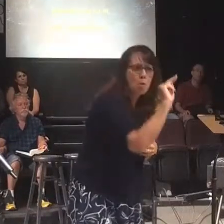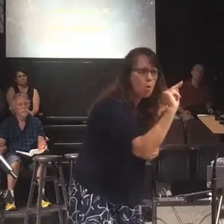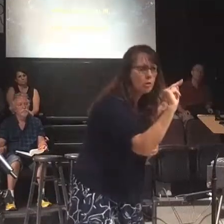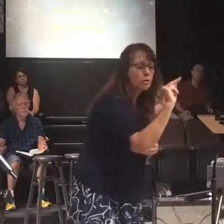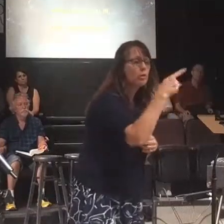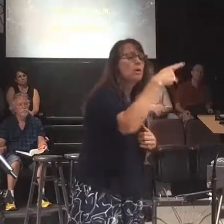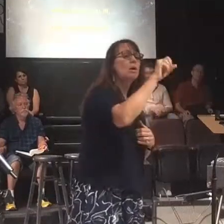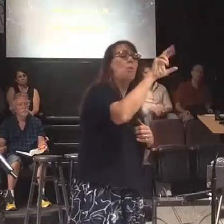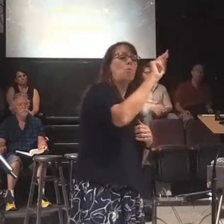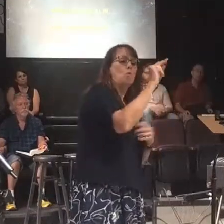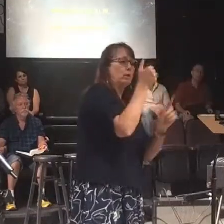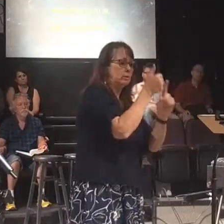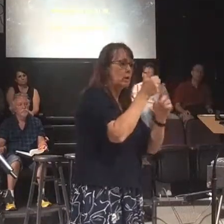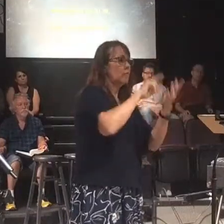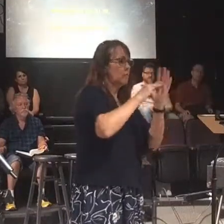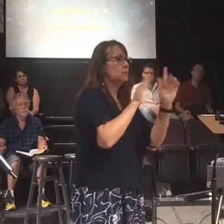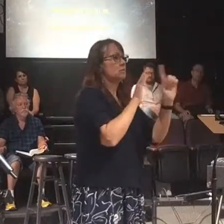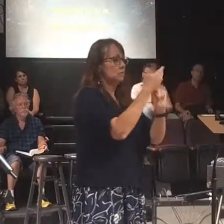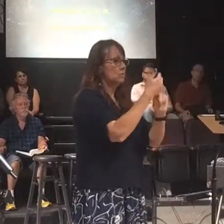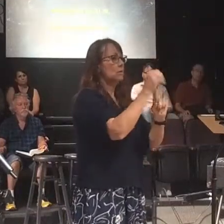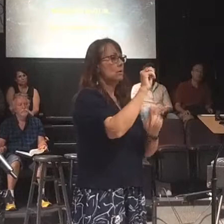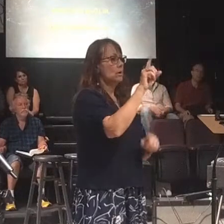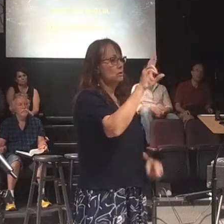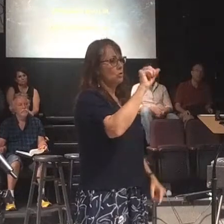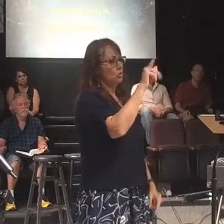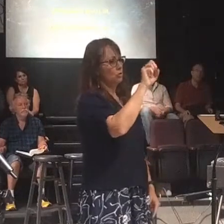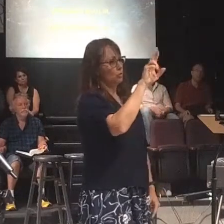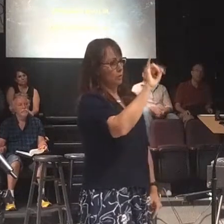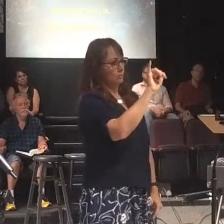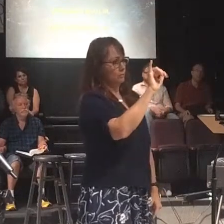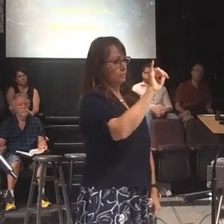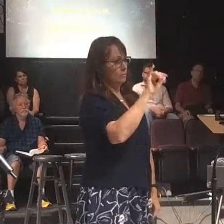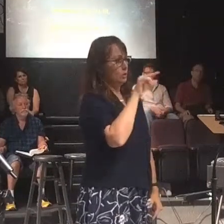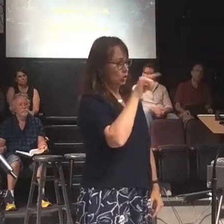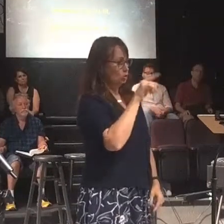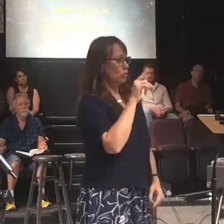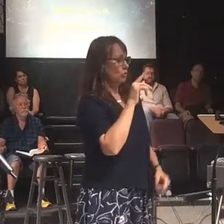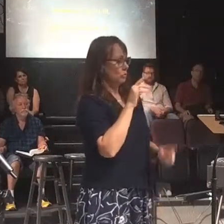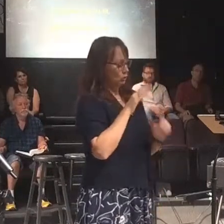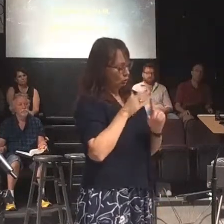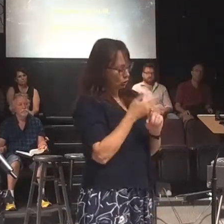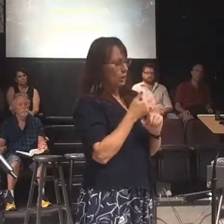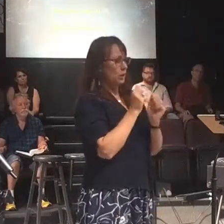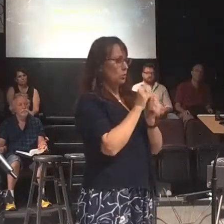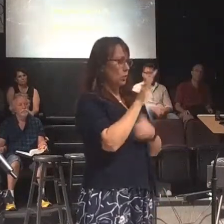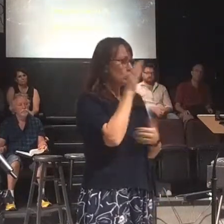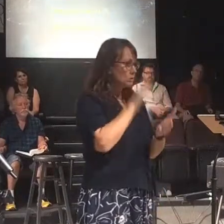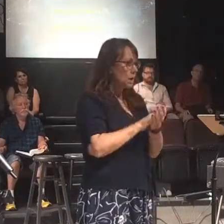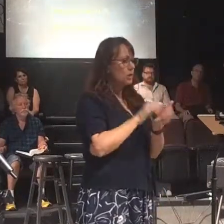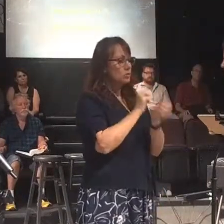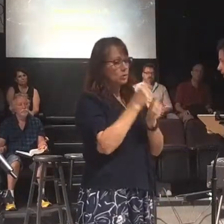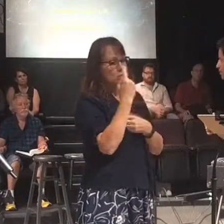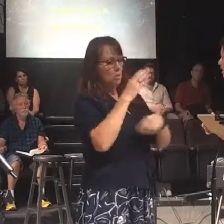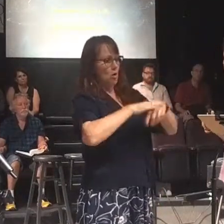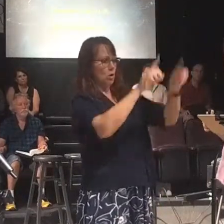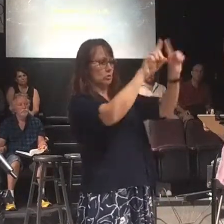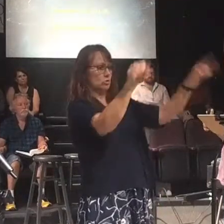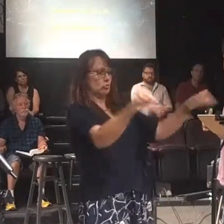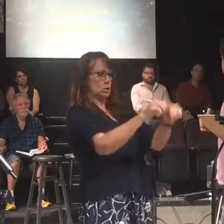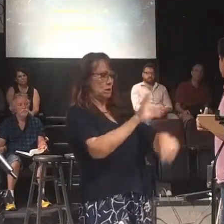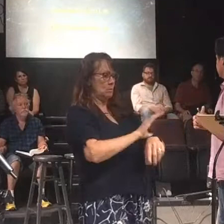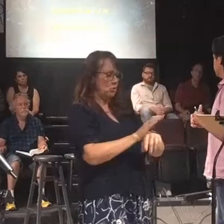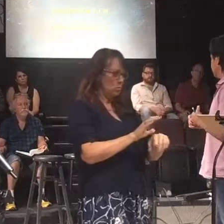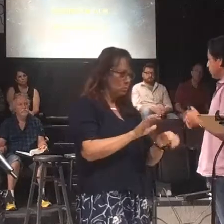Because porn is adultery. You're cheating your spouse with somebody on a screen. That's what